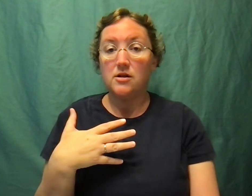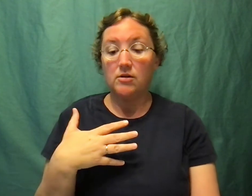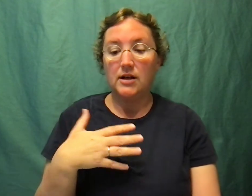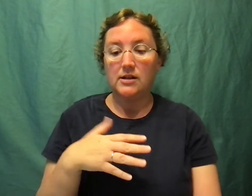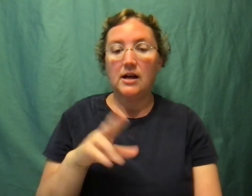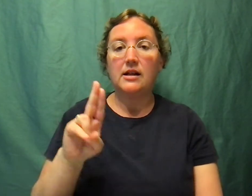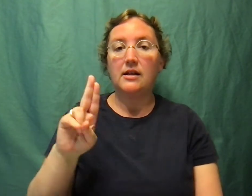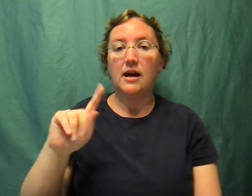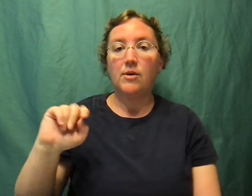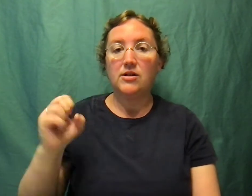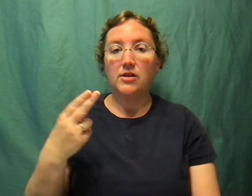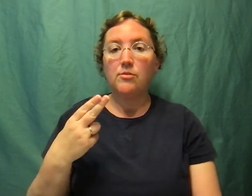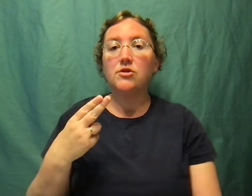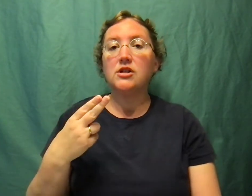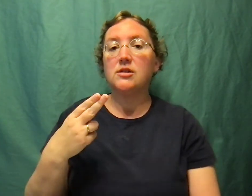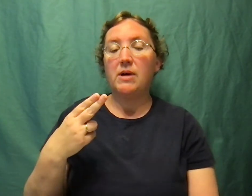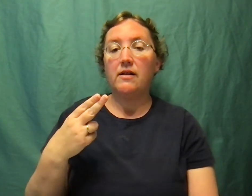like to sign it that way, so they will just spell it.